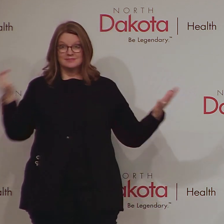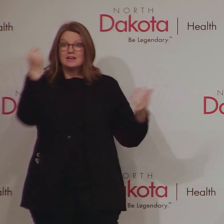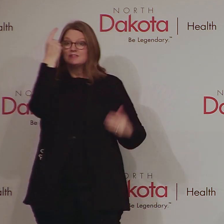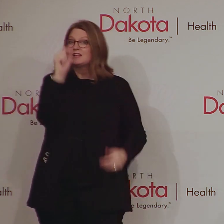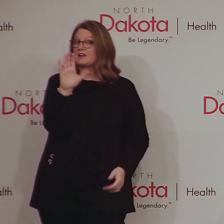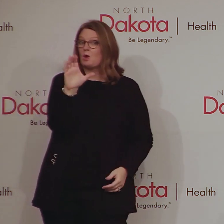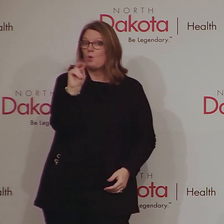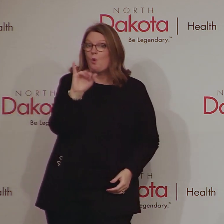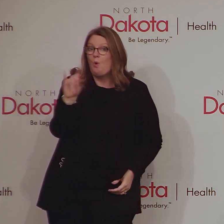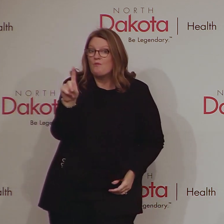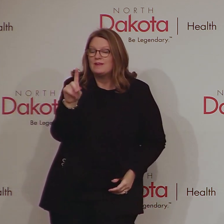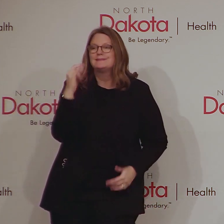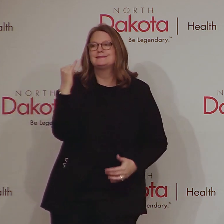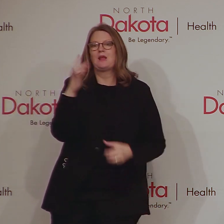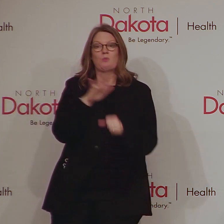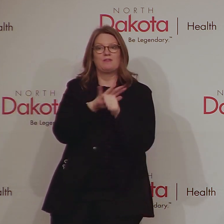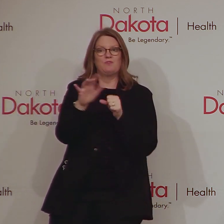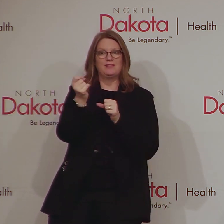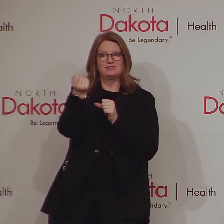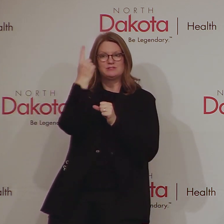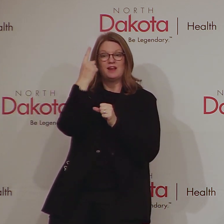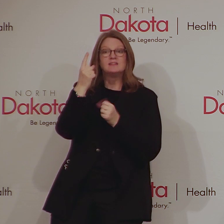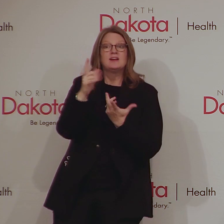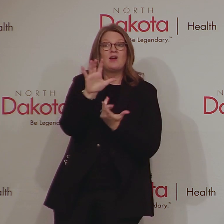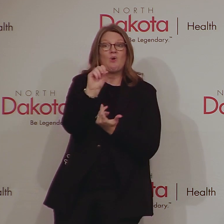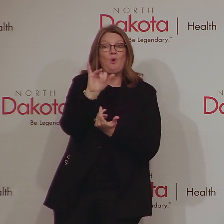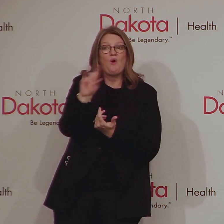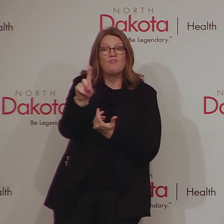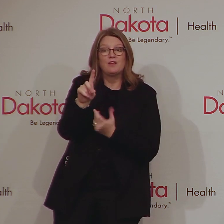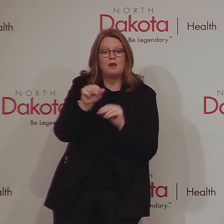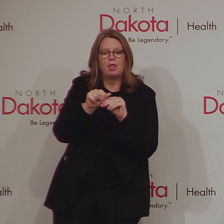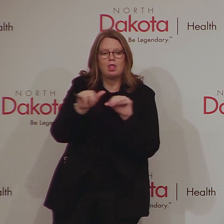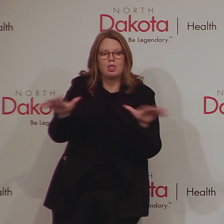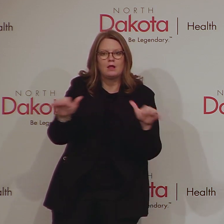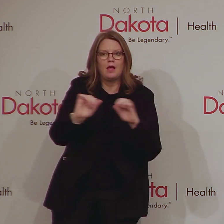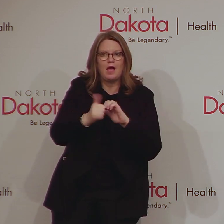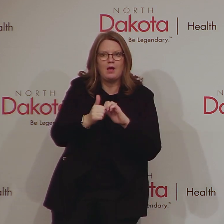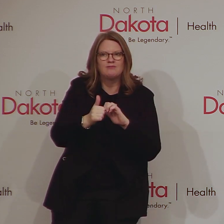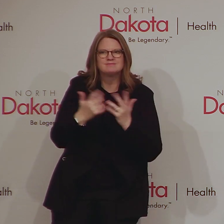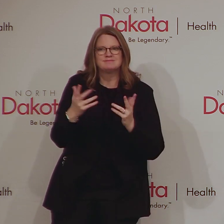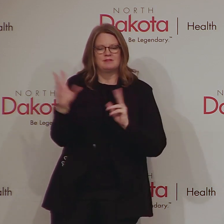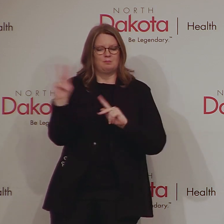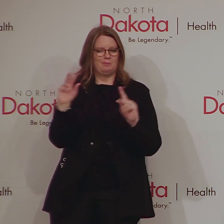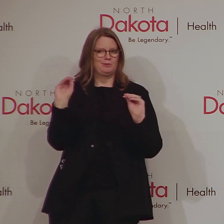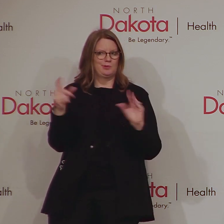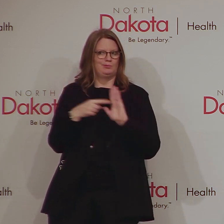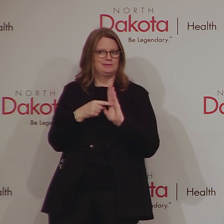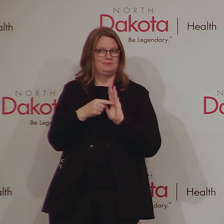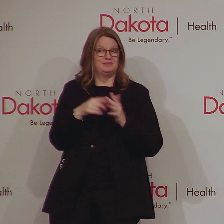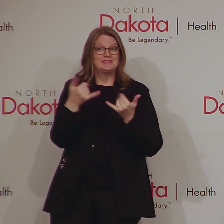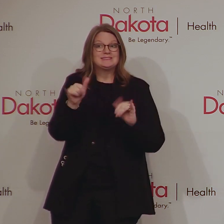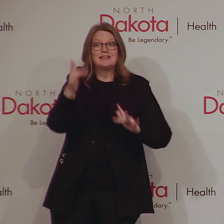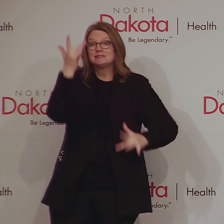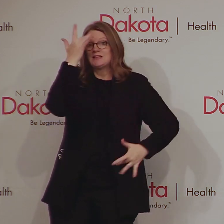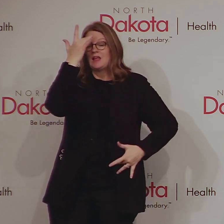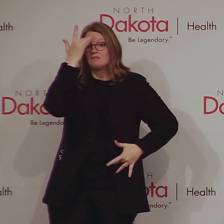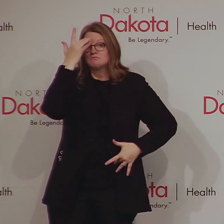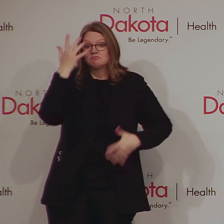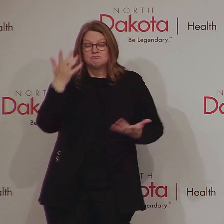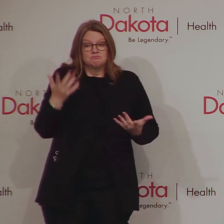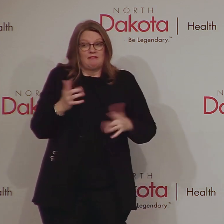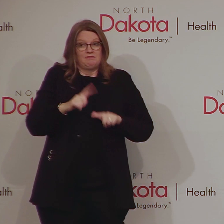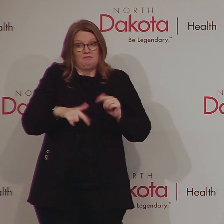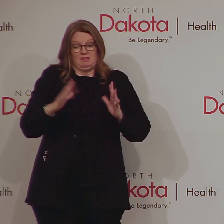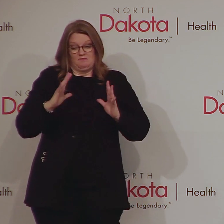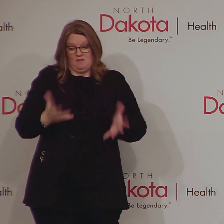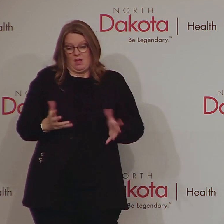which we now fully understand, is that this can be spread by people that have no symptoms. These simple measures are the lowest